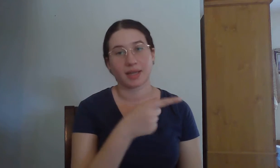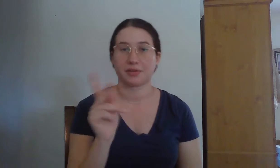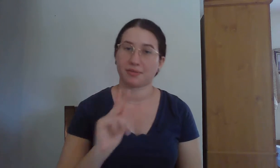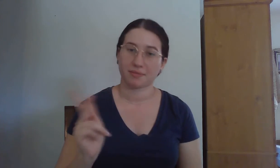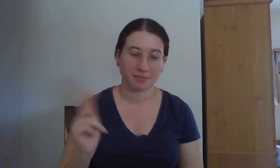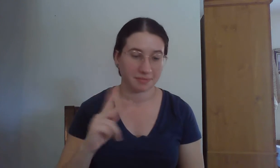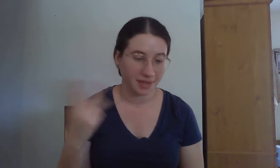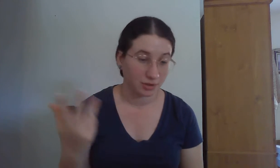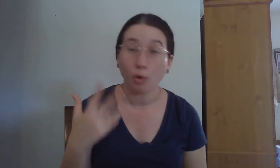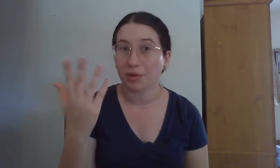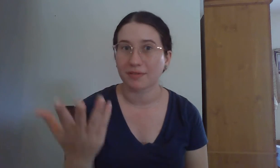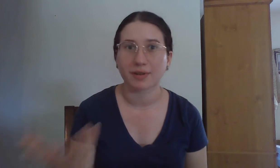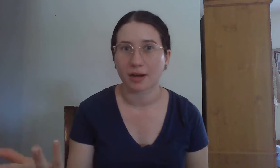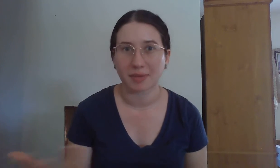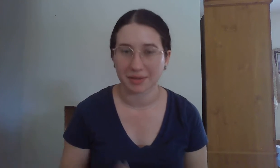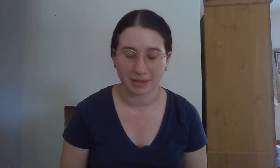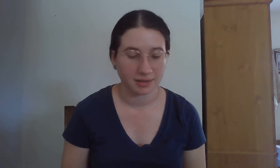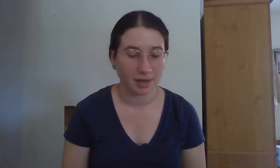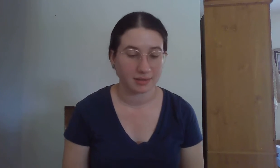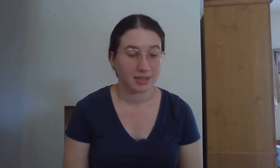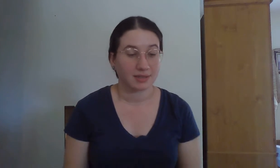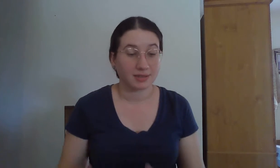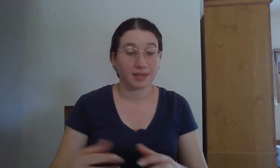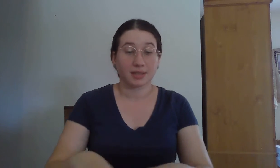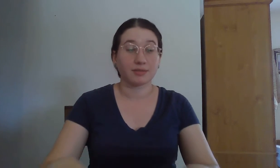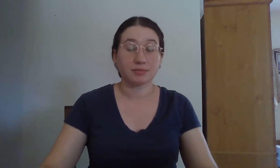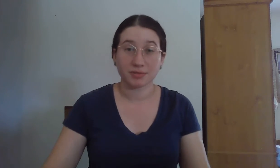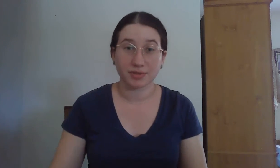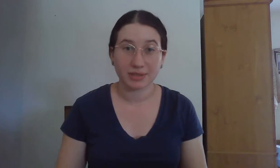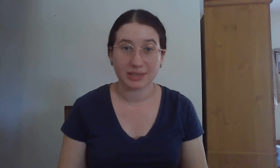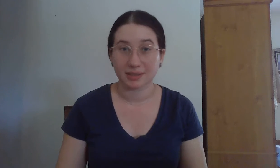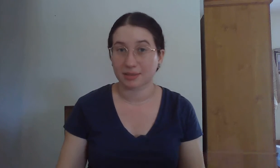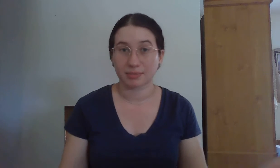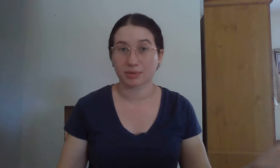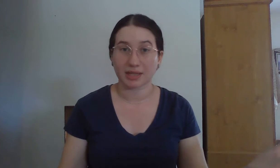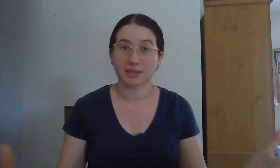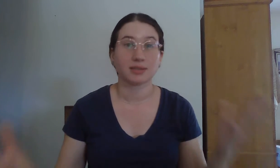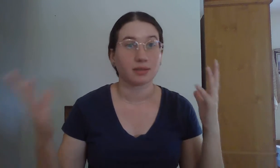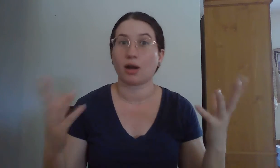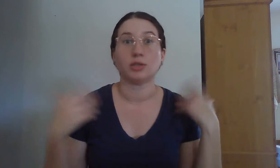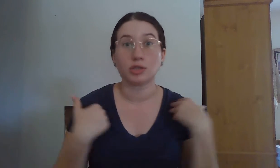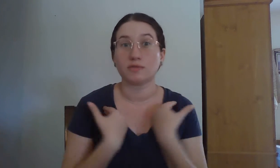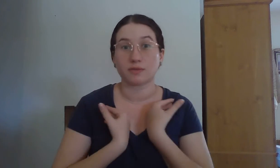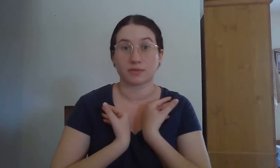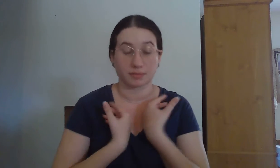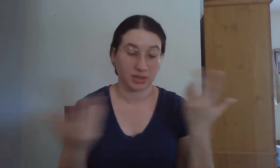kitchen. Totally forgot about that sign. See, even reviewing these simple lessons are useful for me,